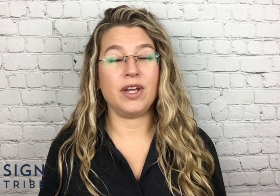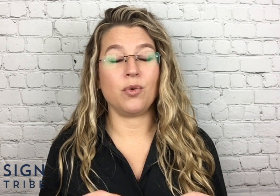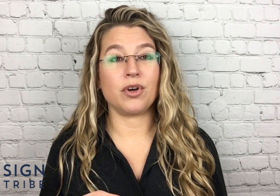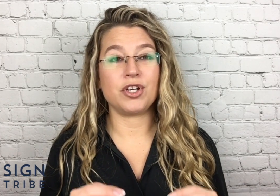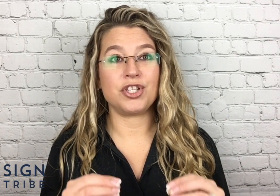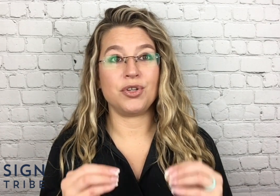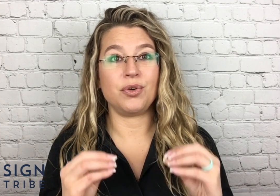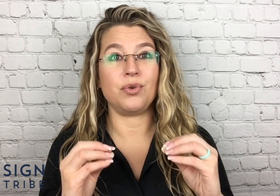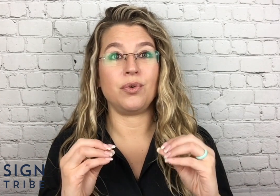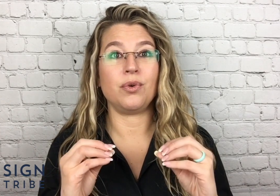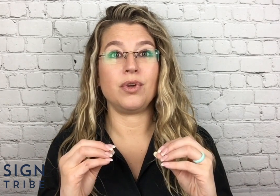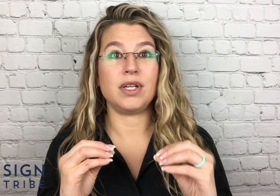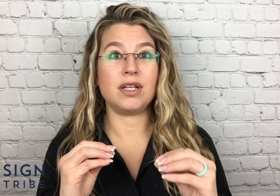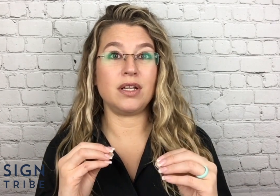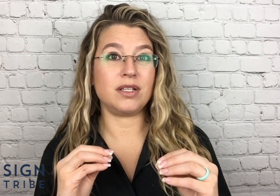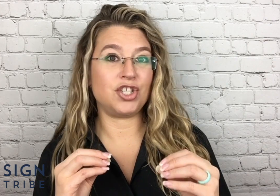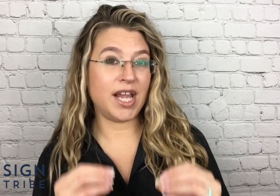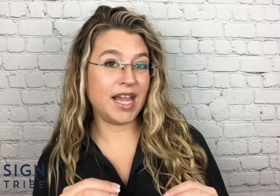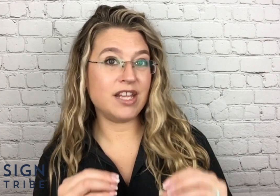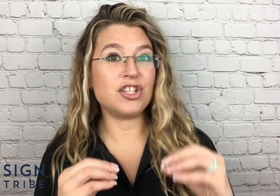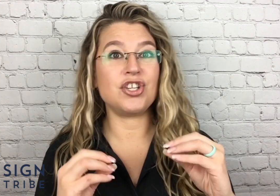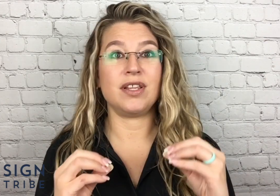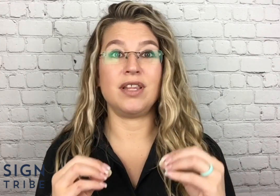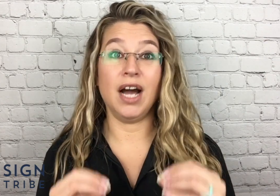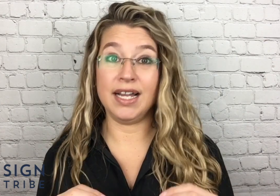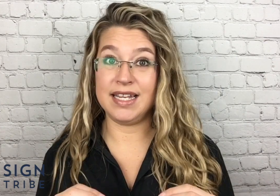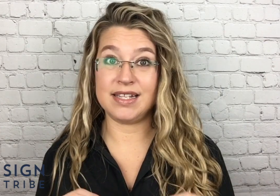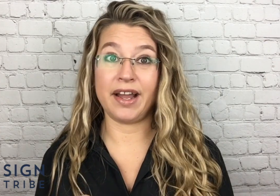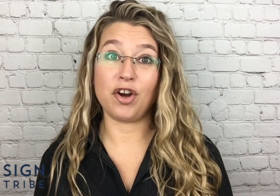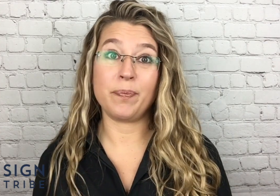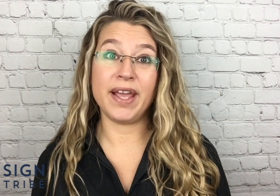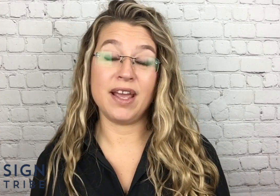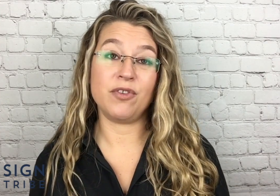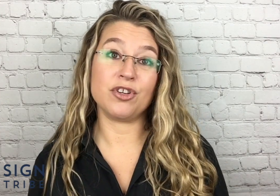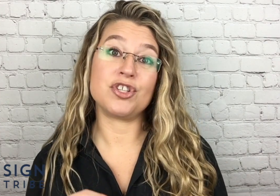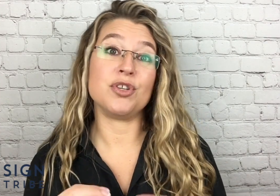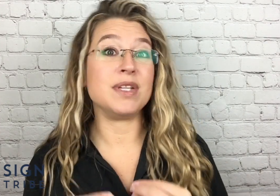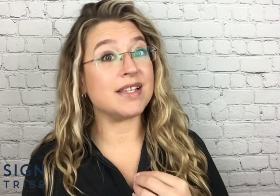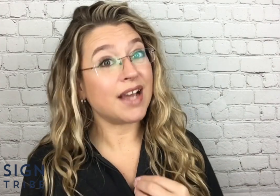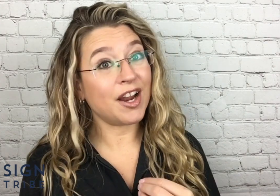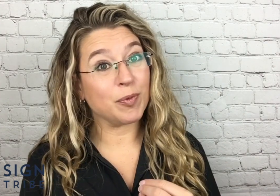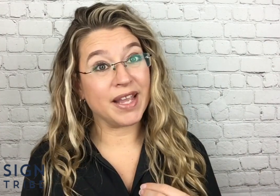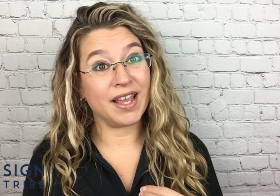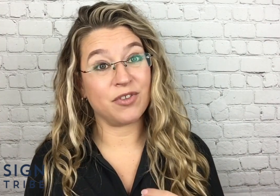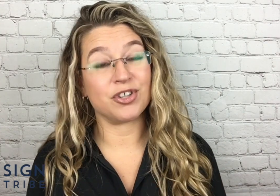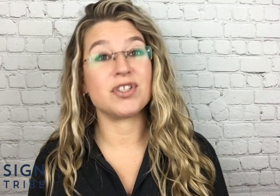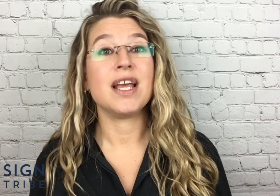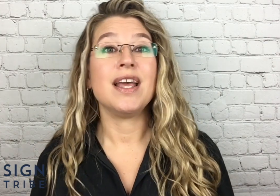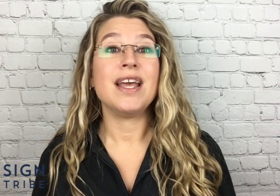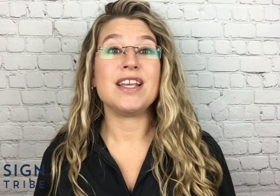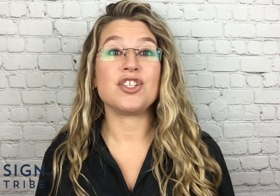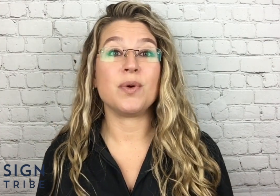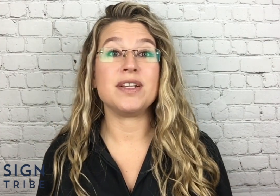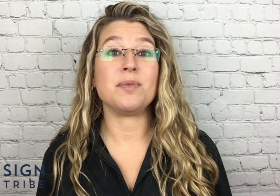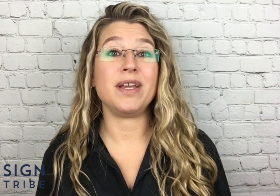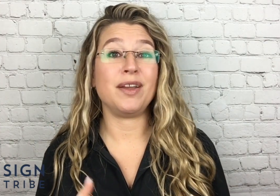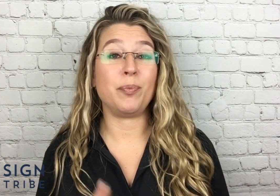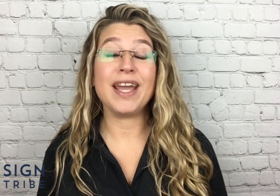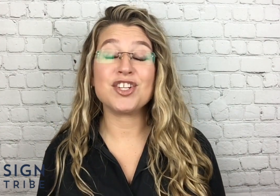order to change the undesired behaviors to desired behaviors, is going to be